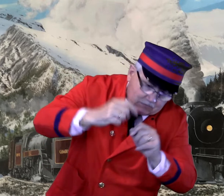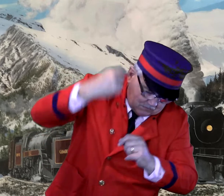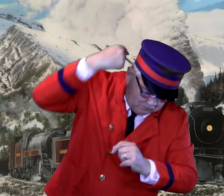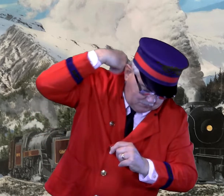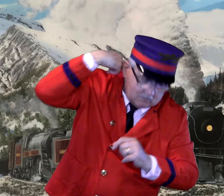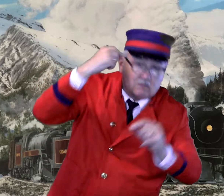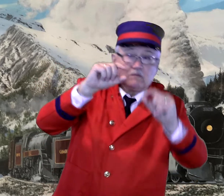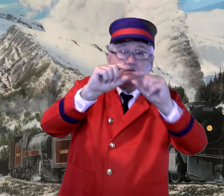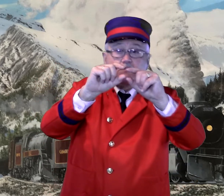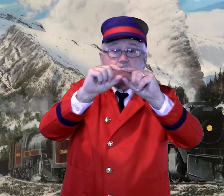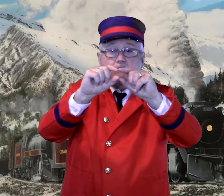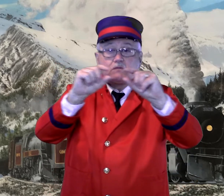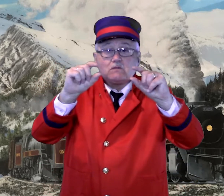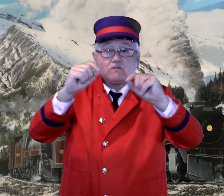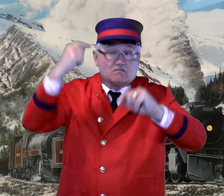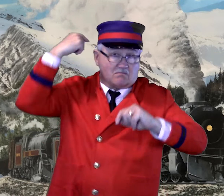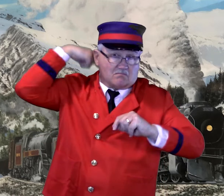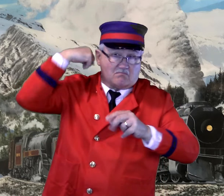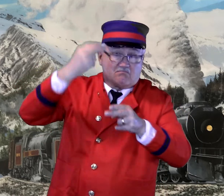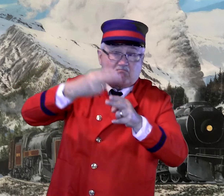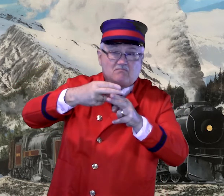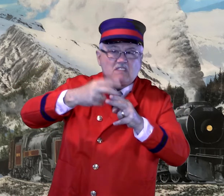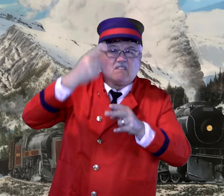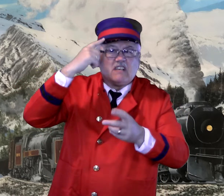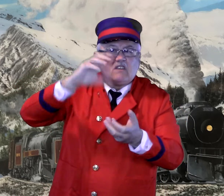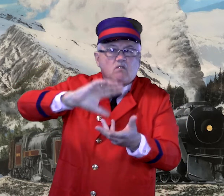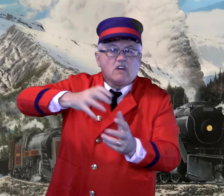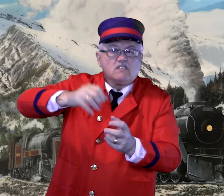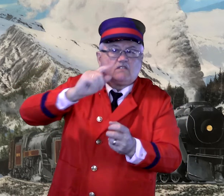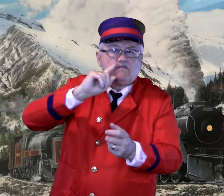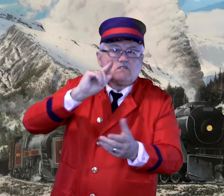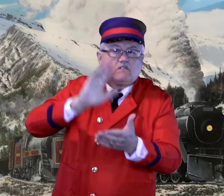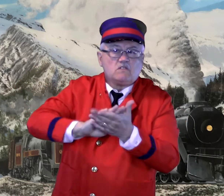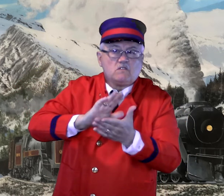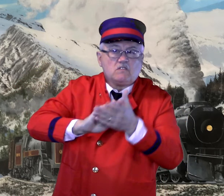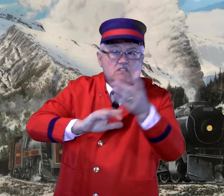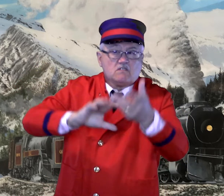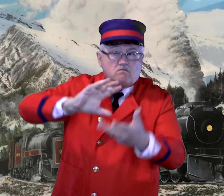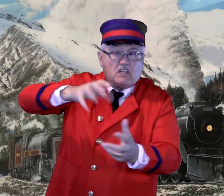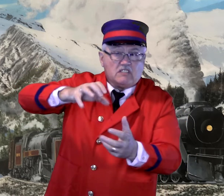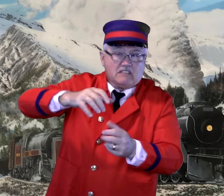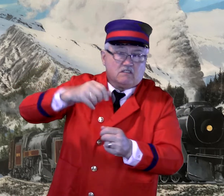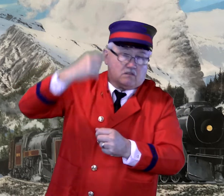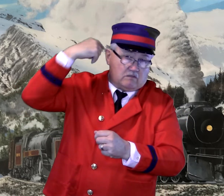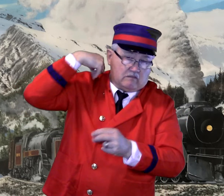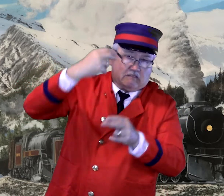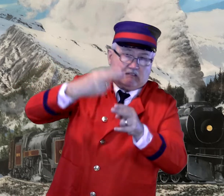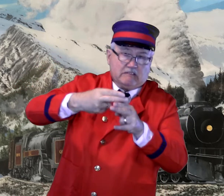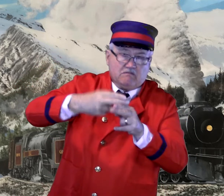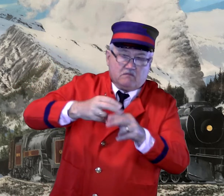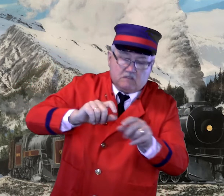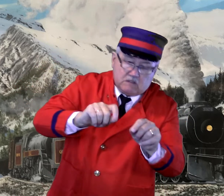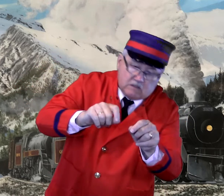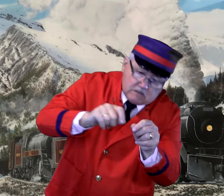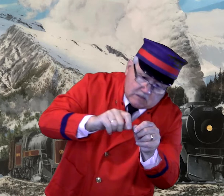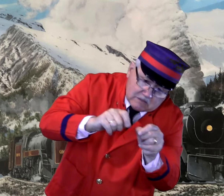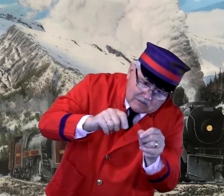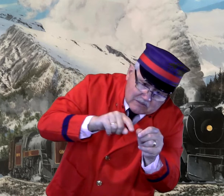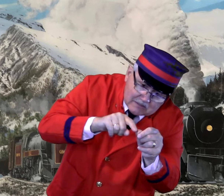about the name tags in every person's item of clothing when they went to the school for the deaf